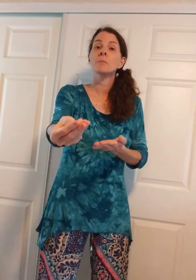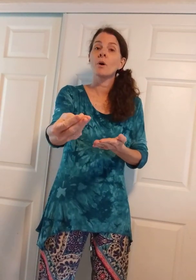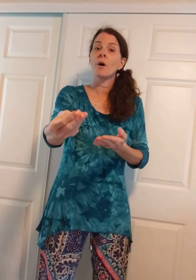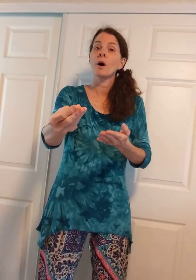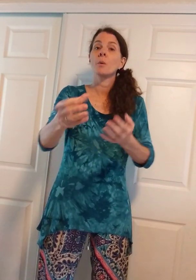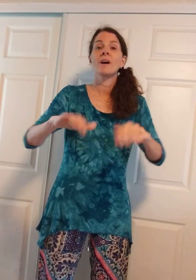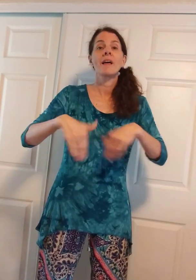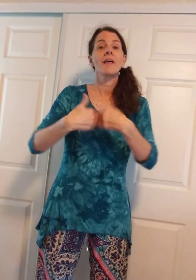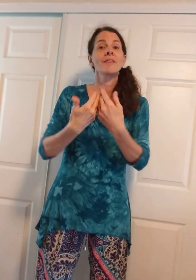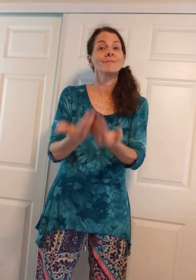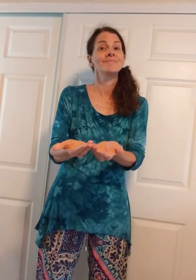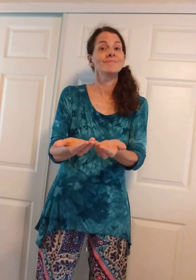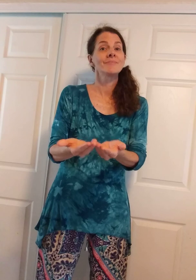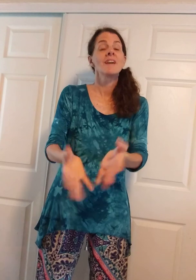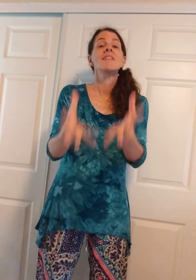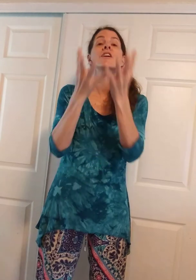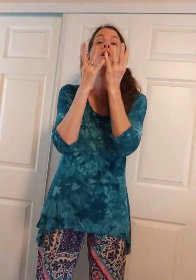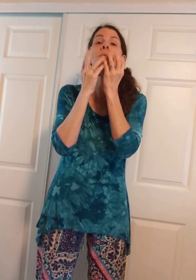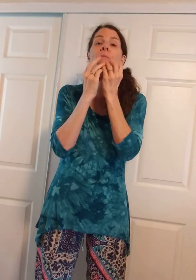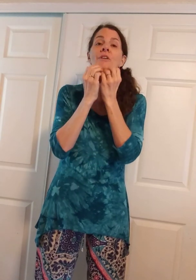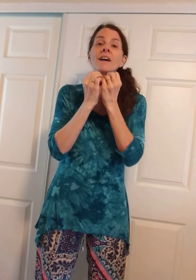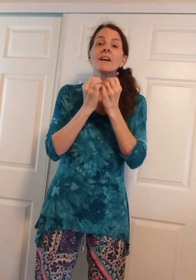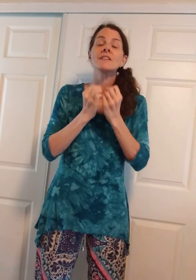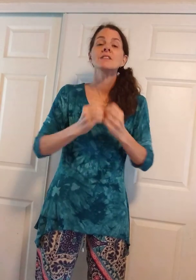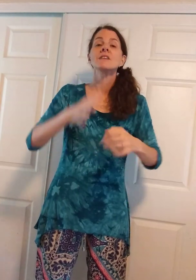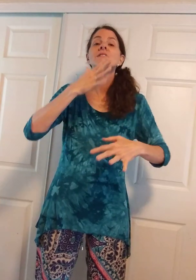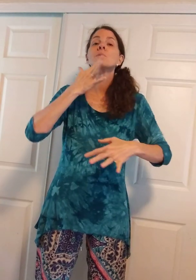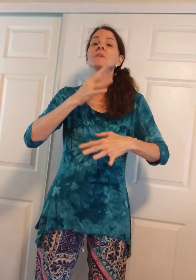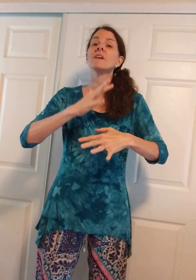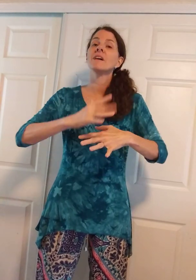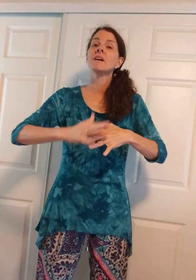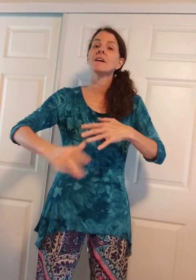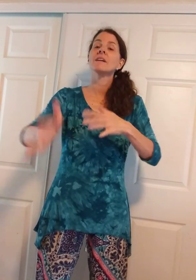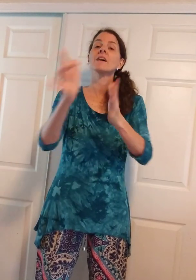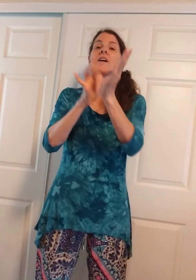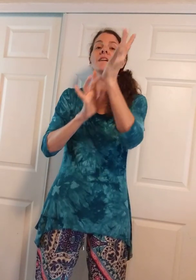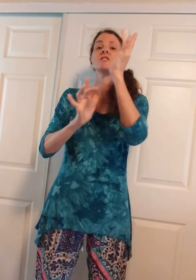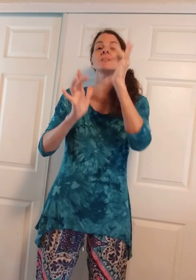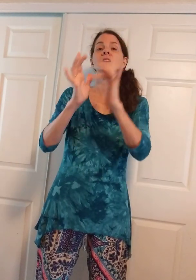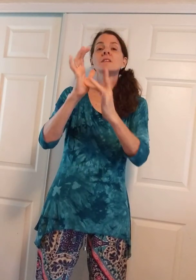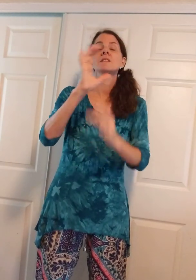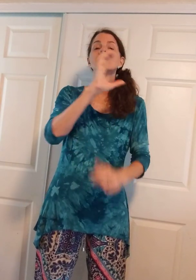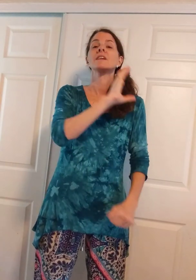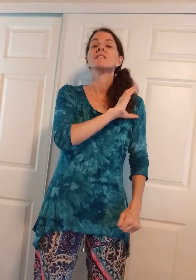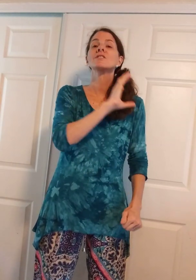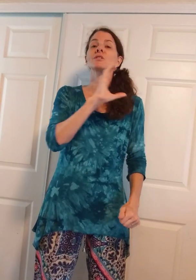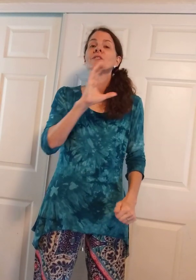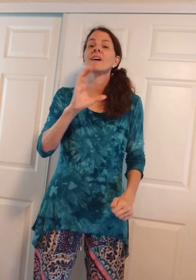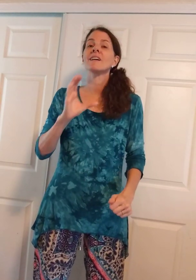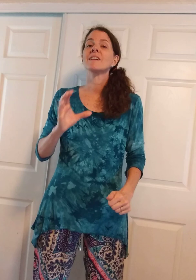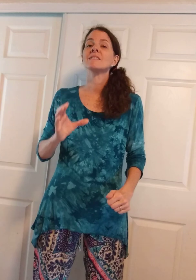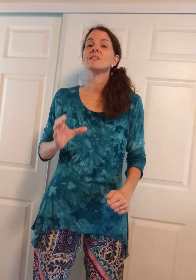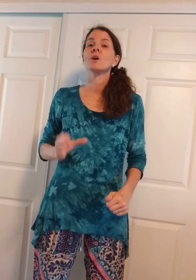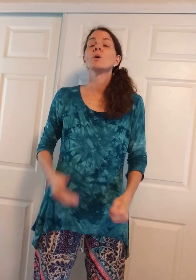born with the precious blood of Jesus Christ. Oh